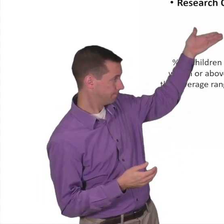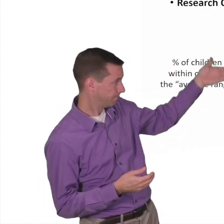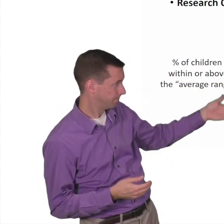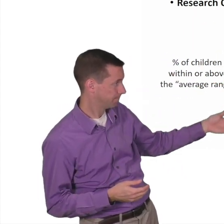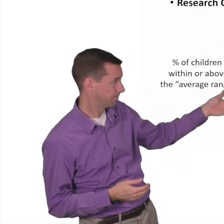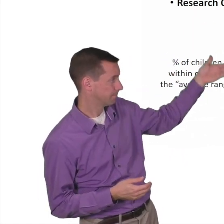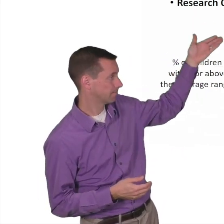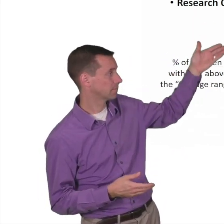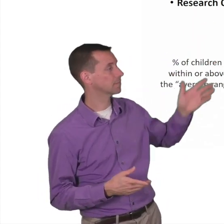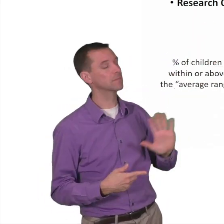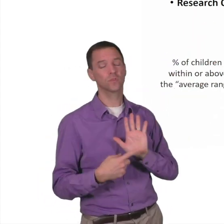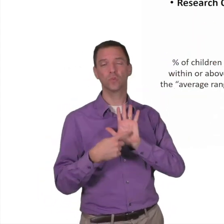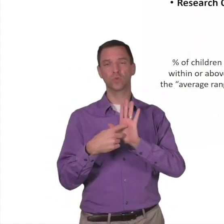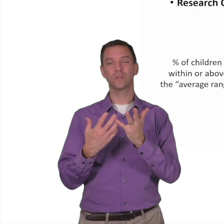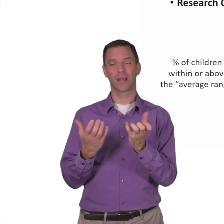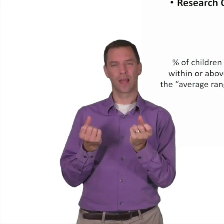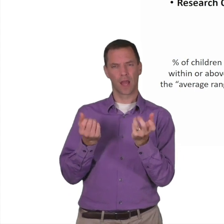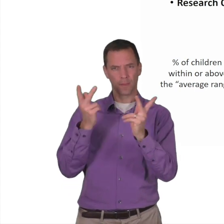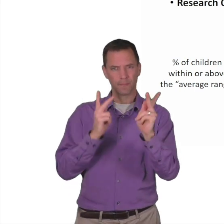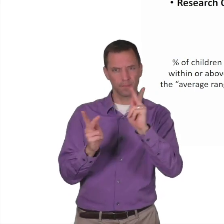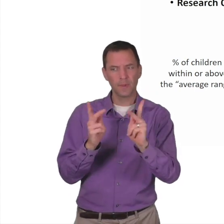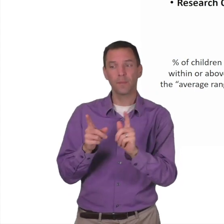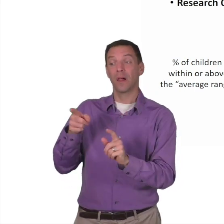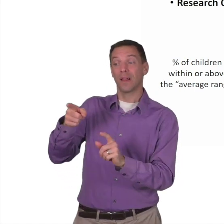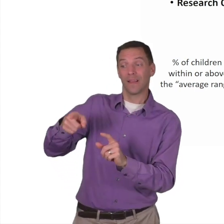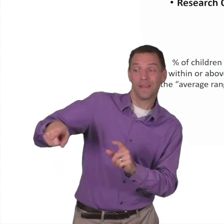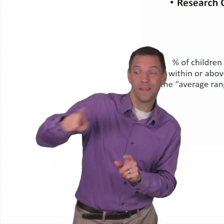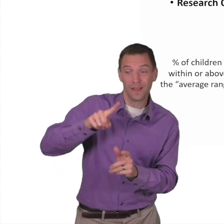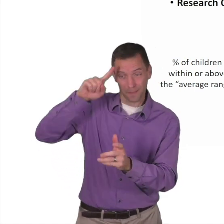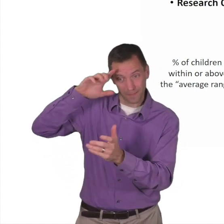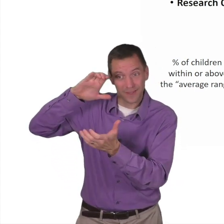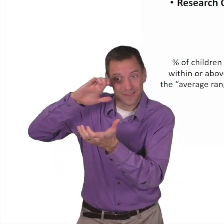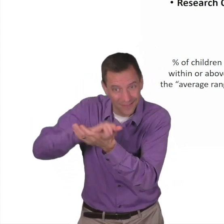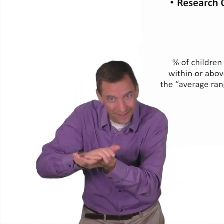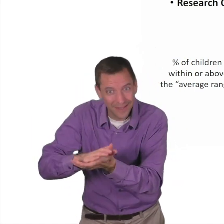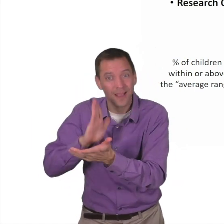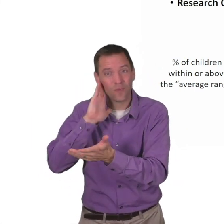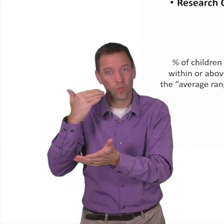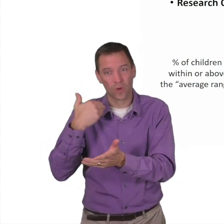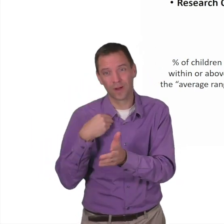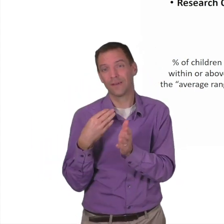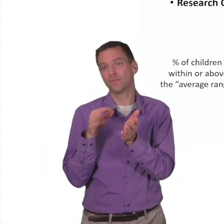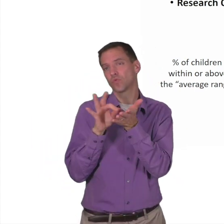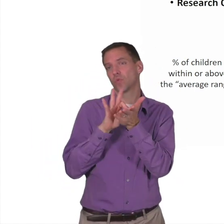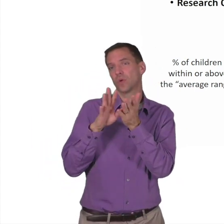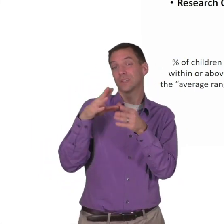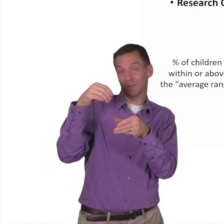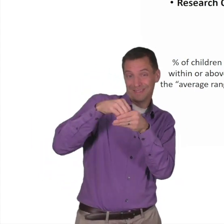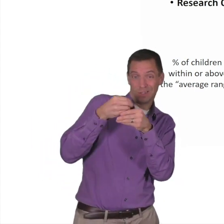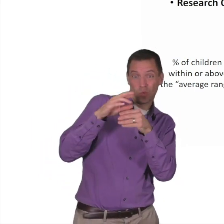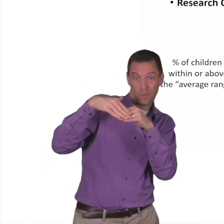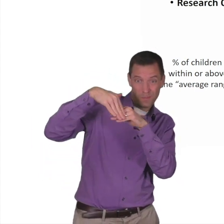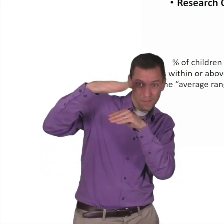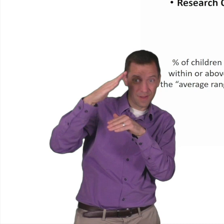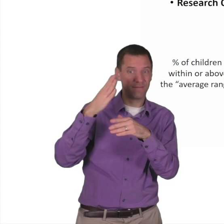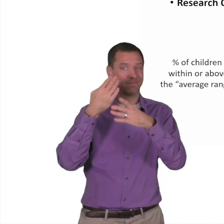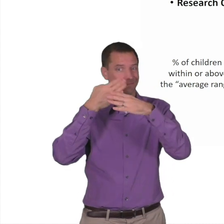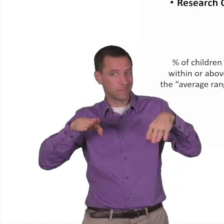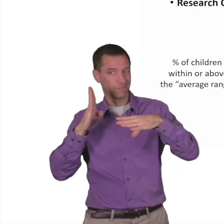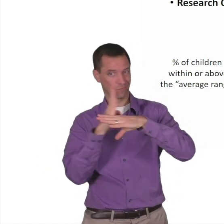So let me explain how this graph works. On the y-axis, this is showing how many people our participants believe will